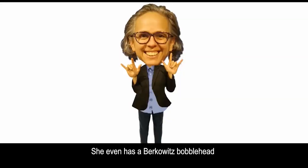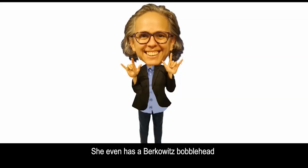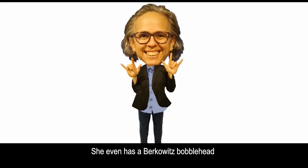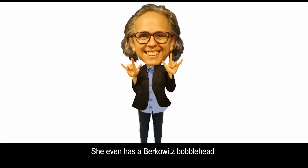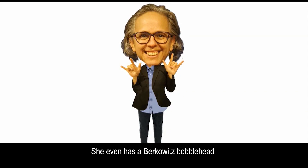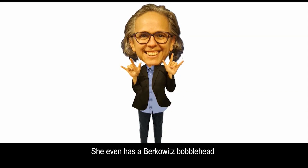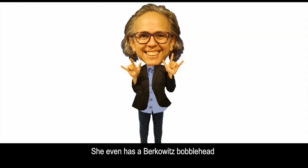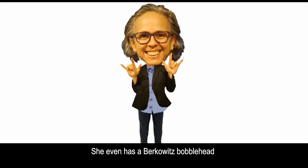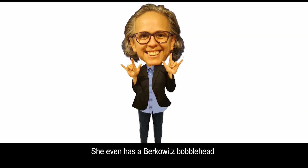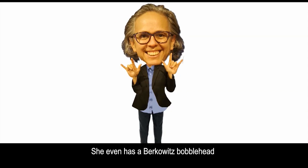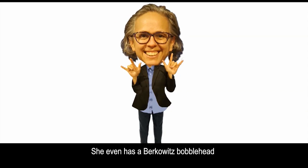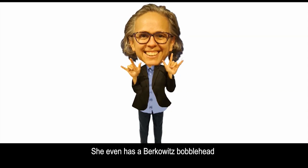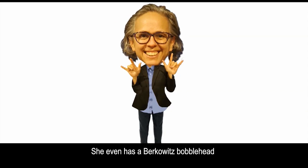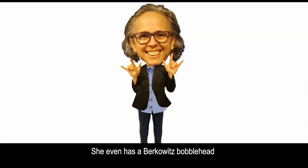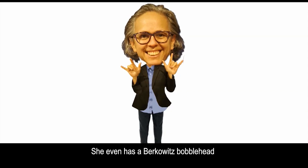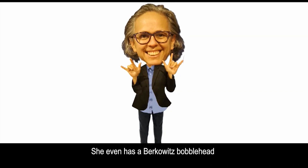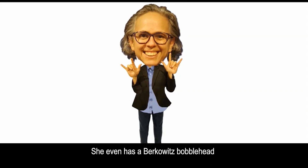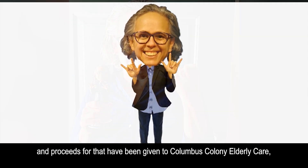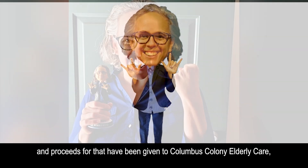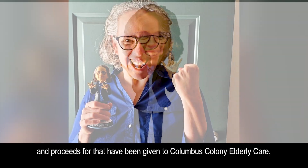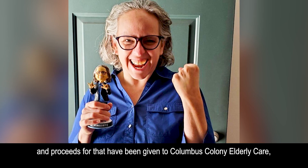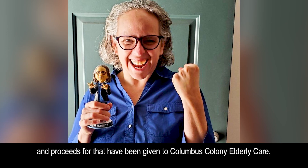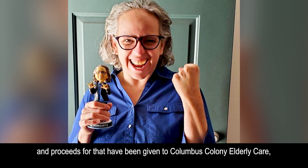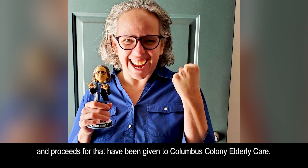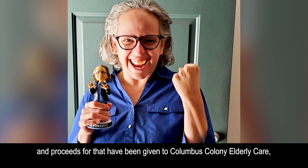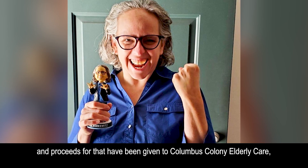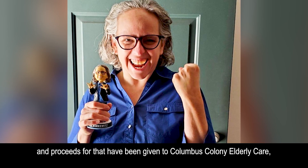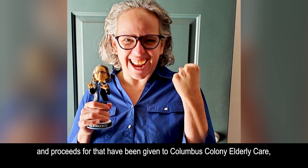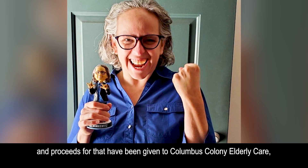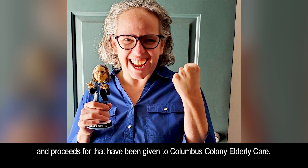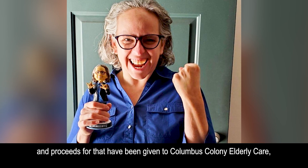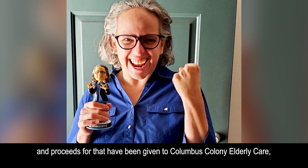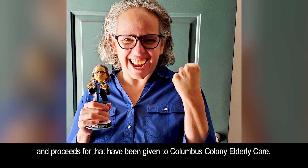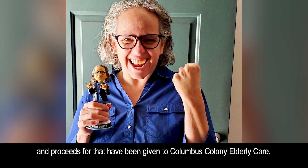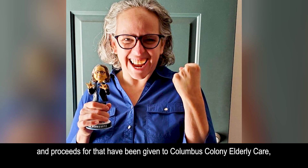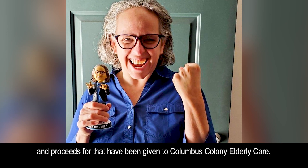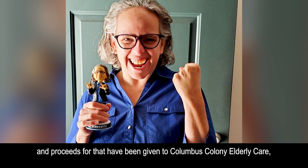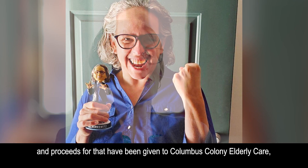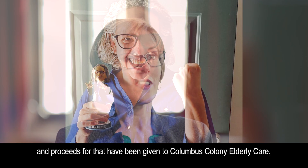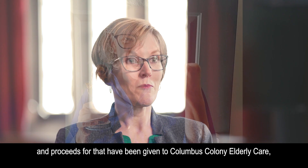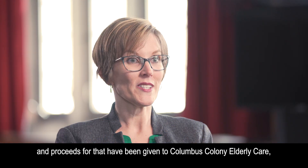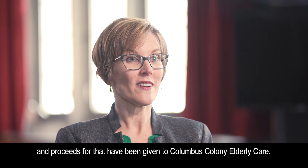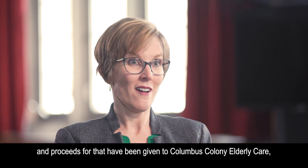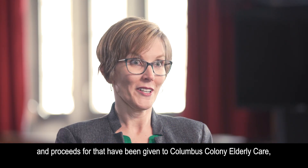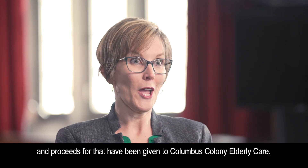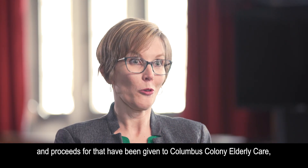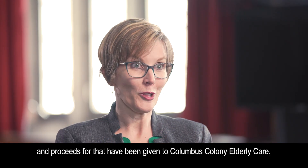has a Berkowitz bobblehead. And proceeds for that have been given to Columbus Colony Elderly